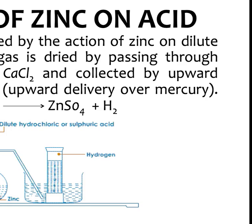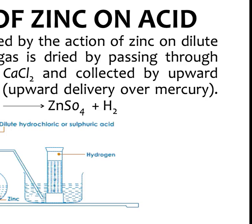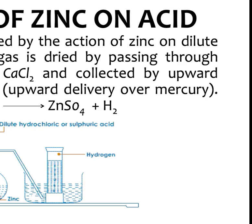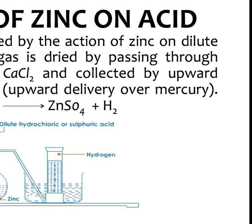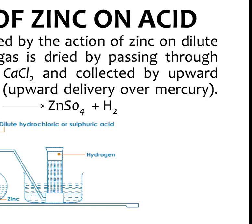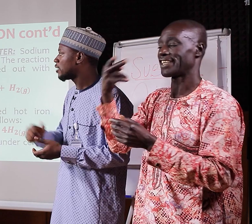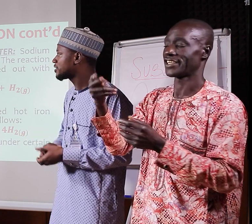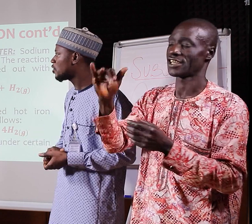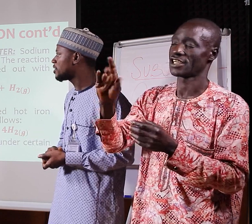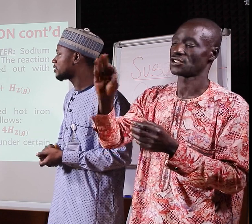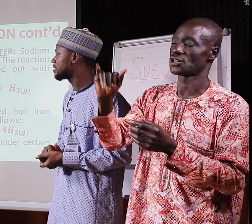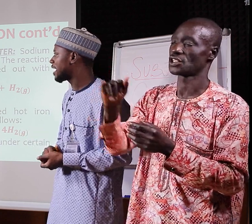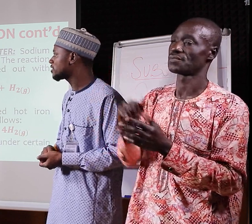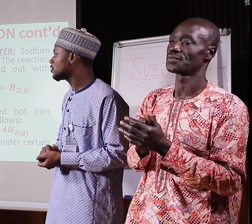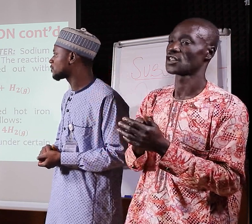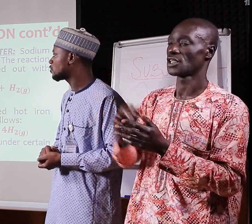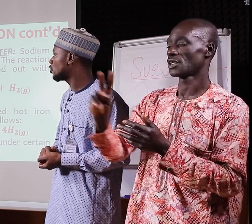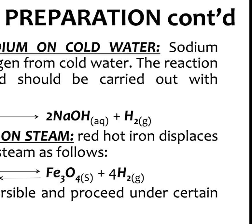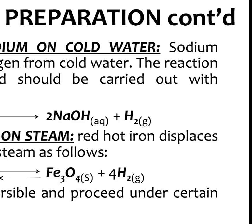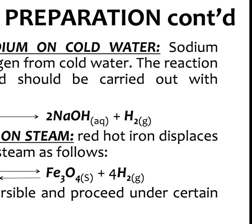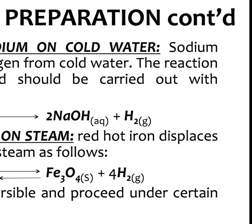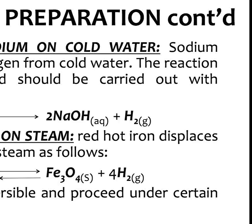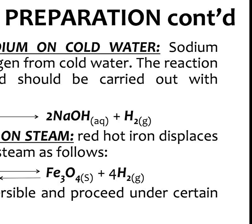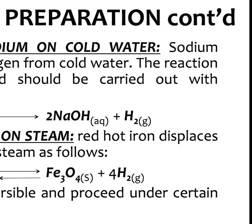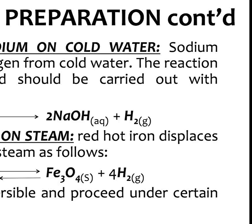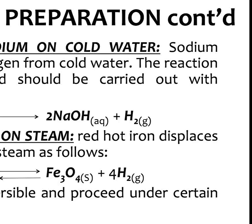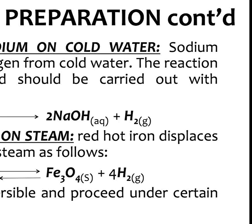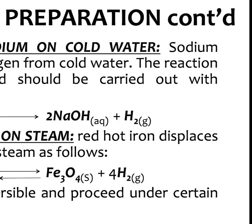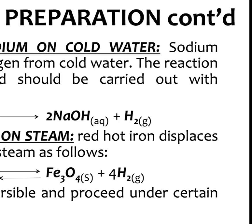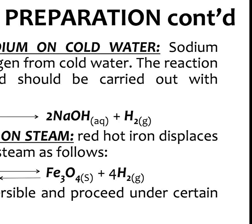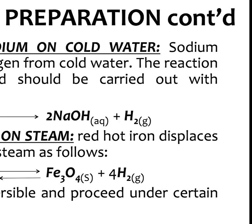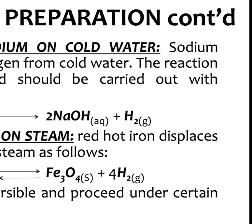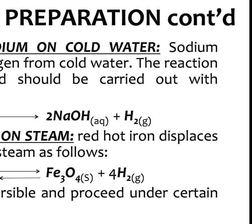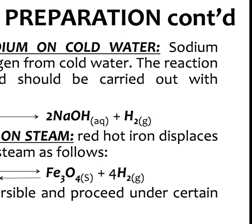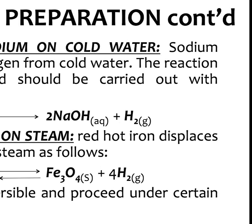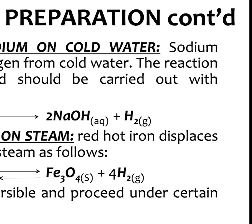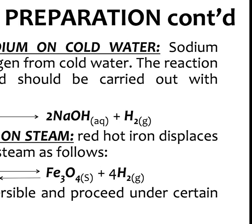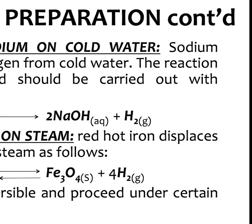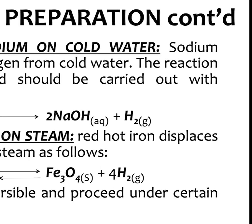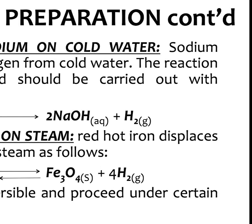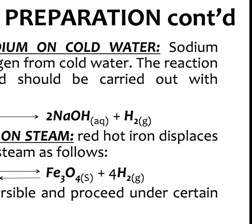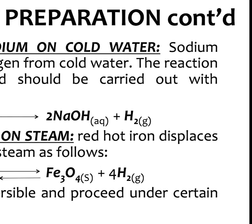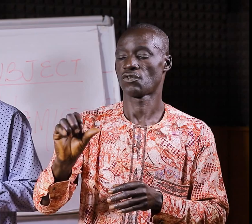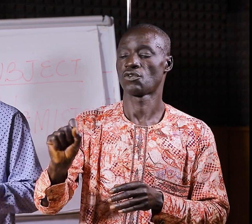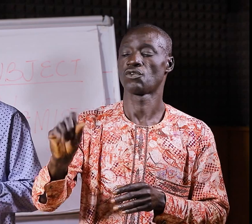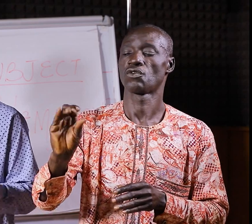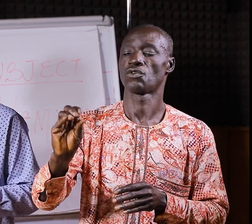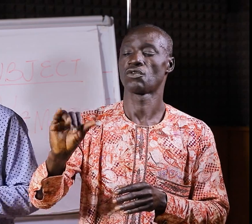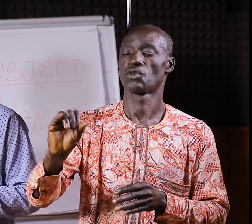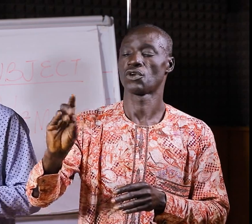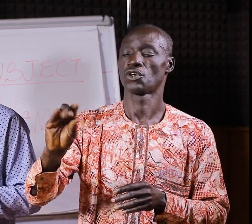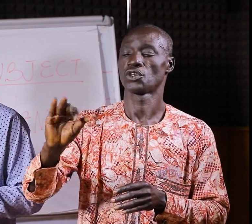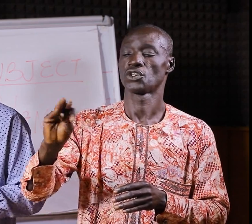gas. Now the second method is the action of sodium on cold water. Now it is important to take note that sodium is very,